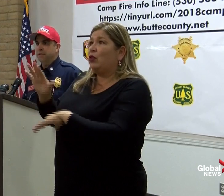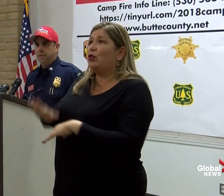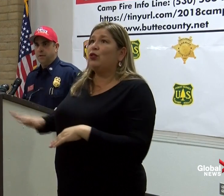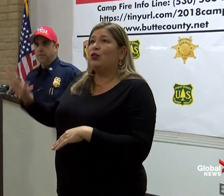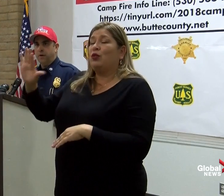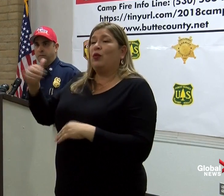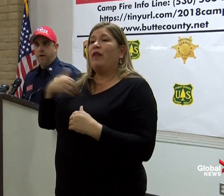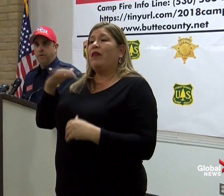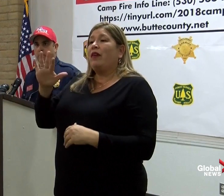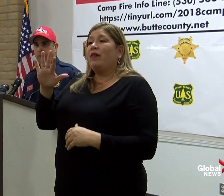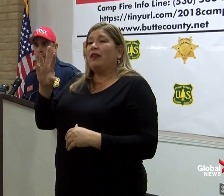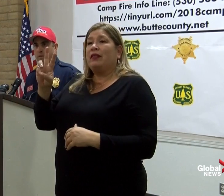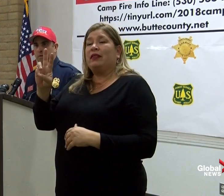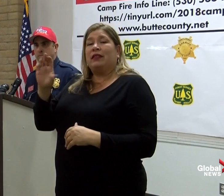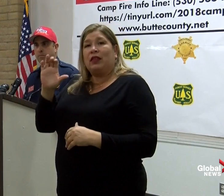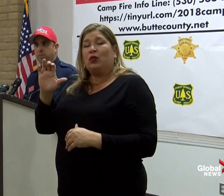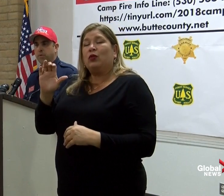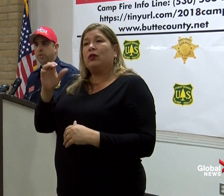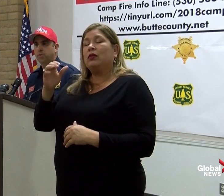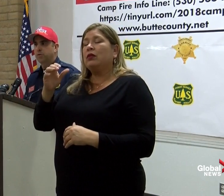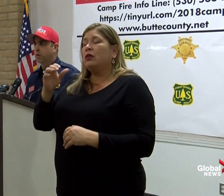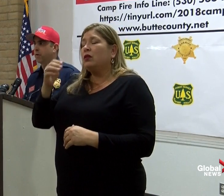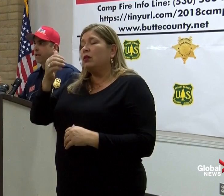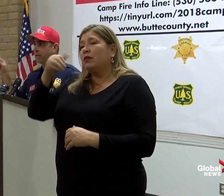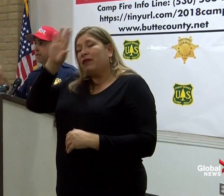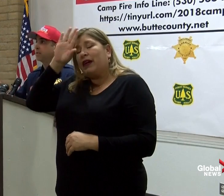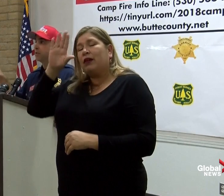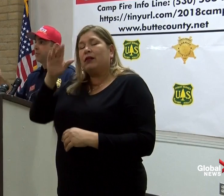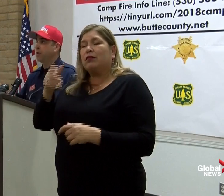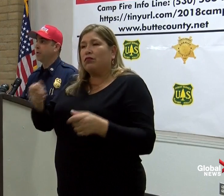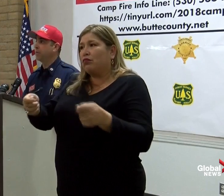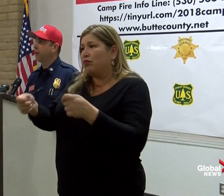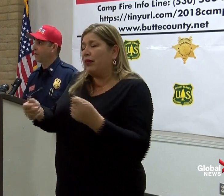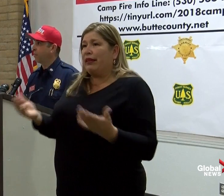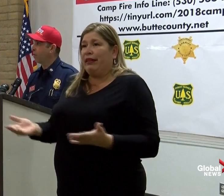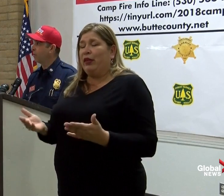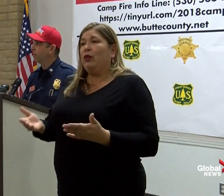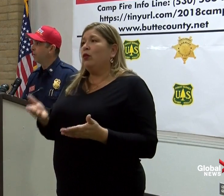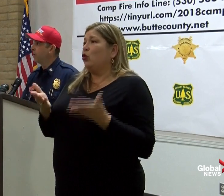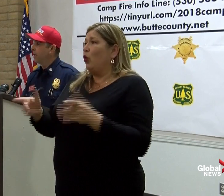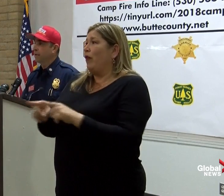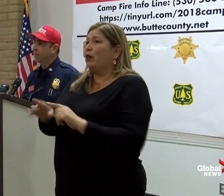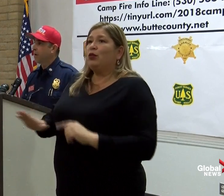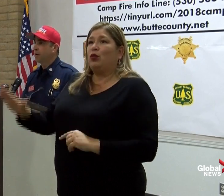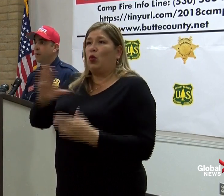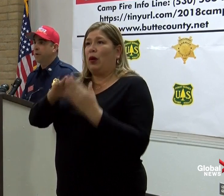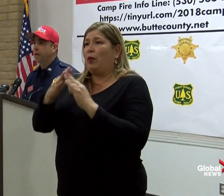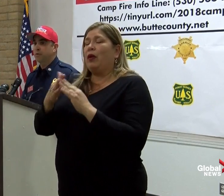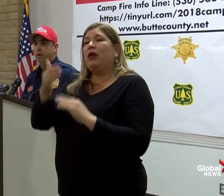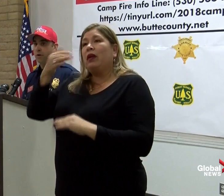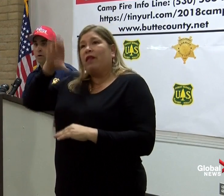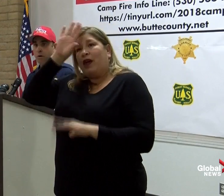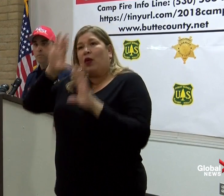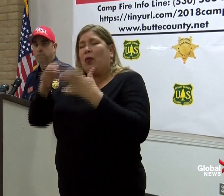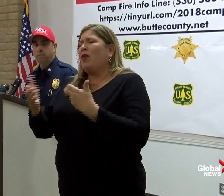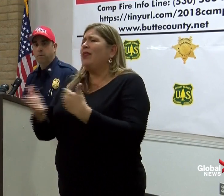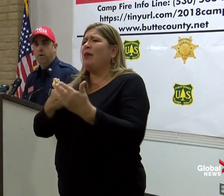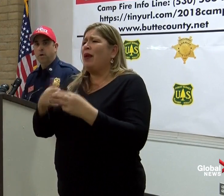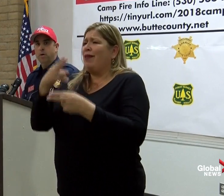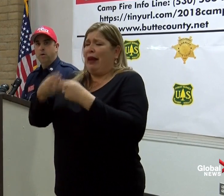have 5,600 firefighters that are here serving as this community's fire department. It doesn't matter what patch is on our